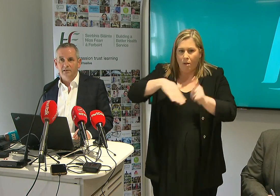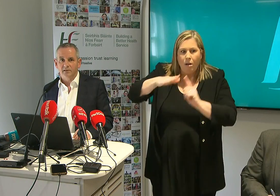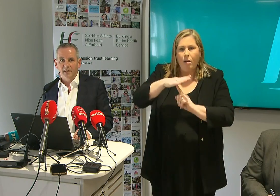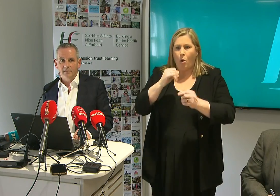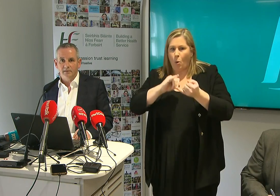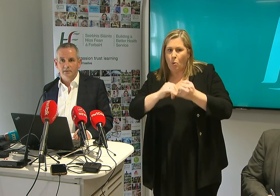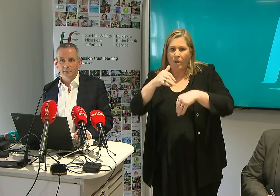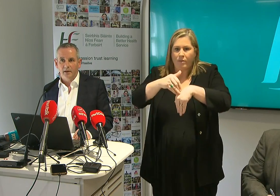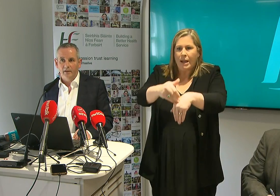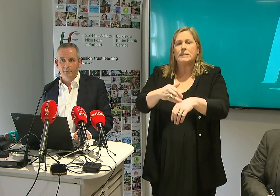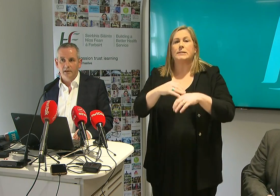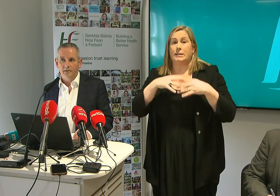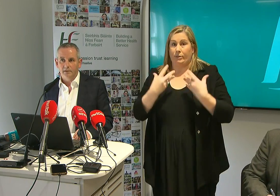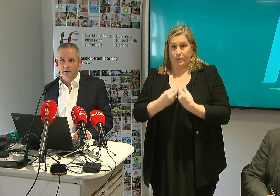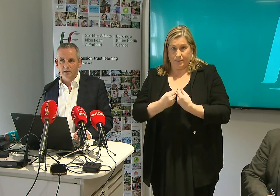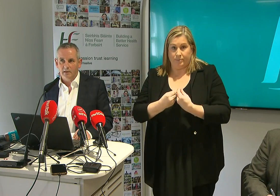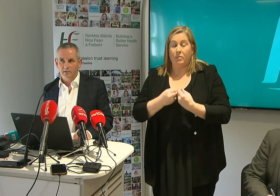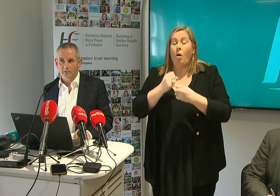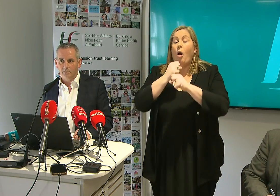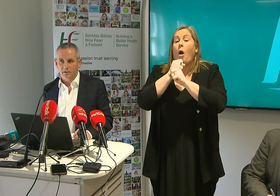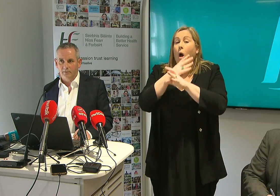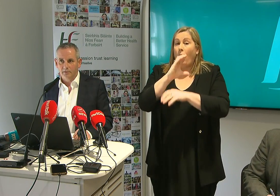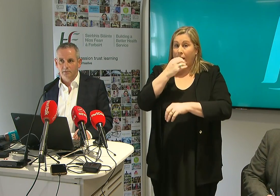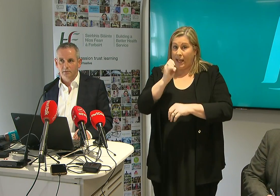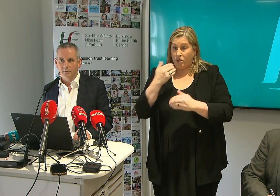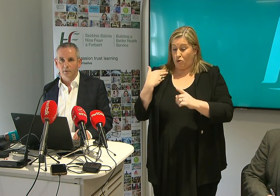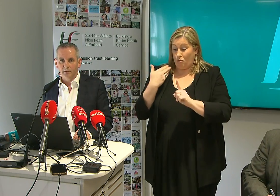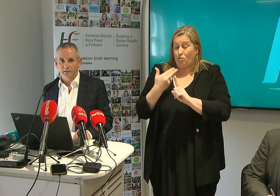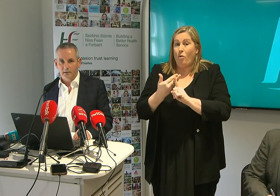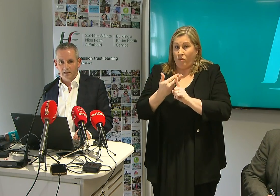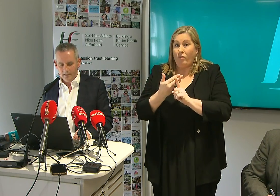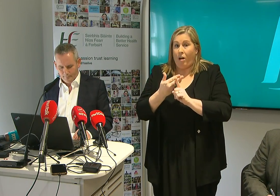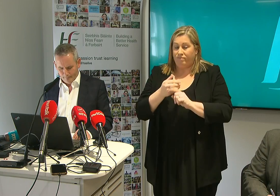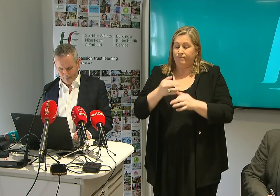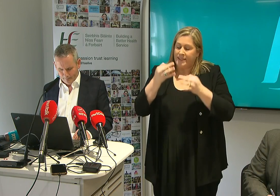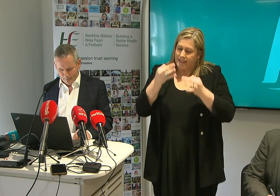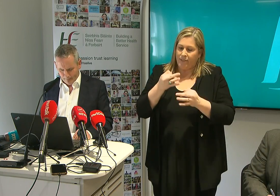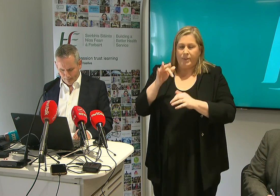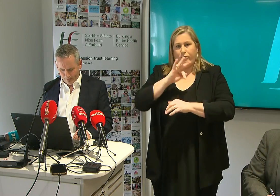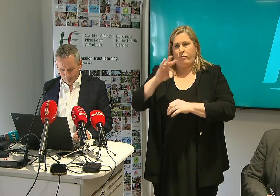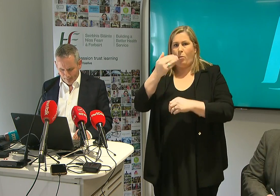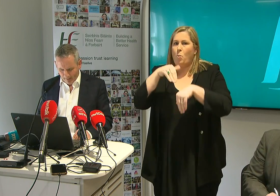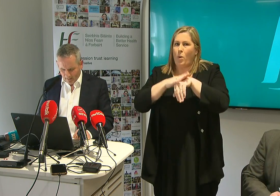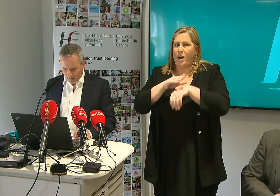All cases to date have been associated with travel from northern Italy.